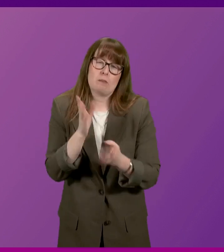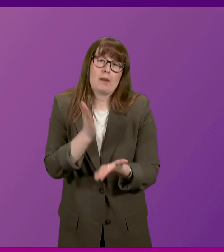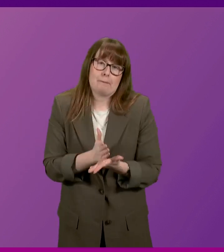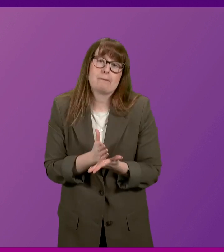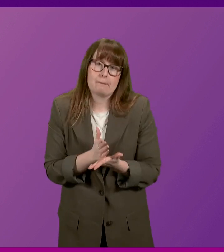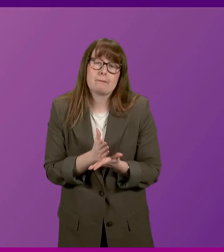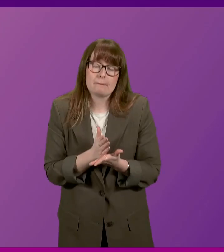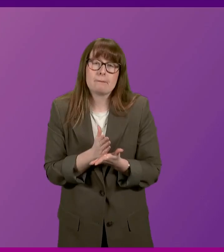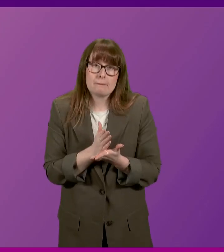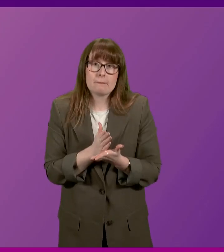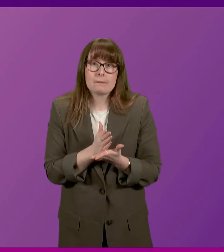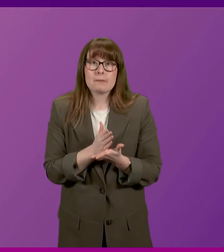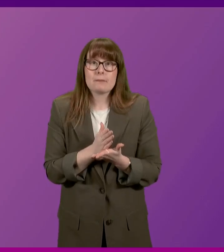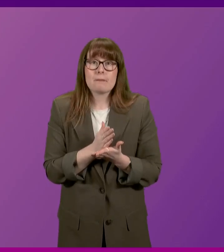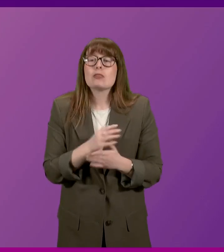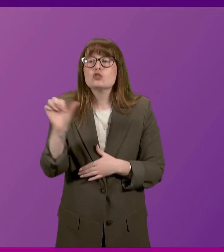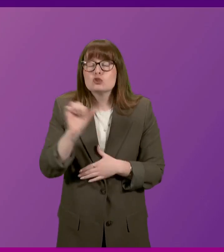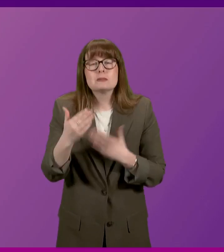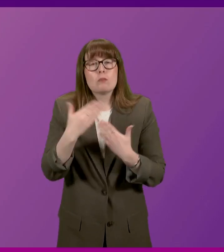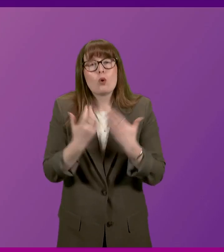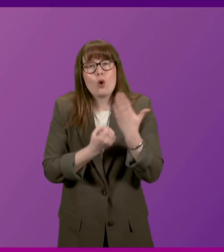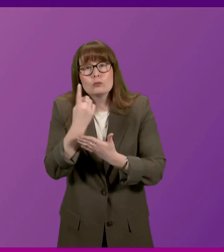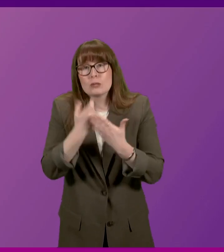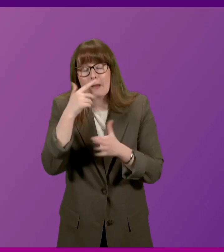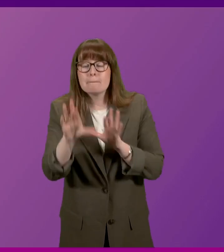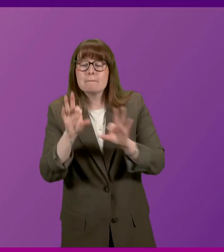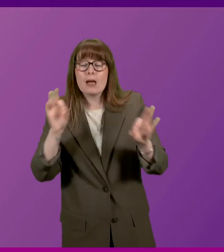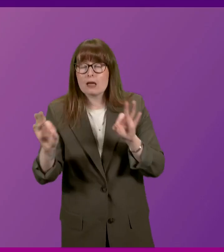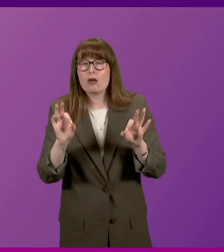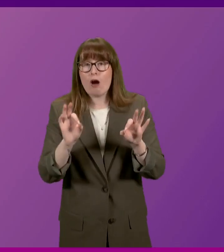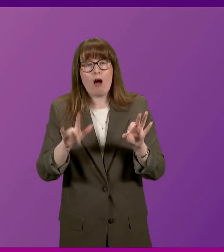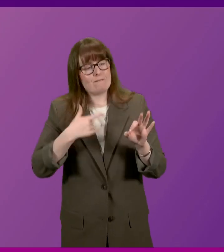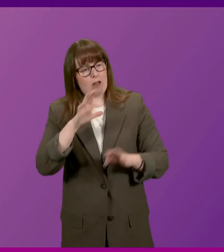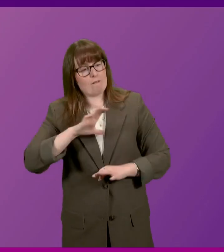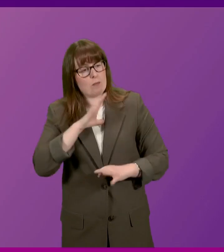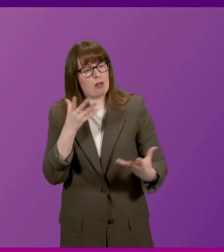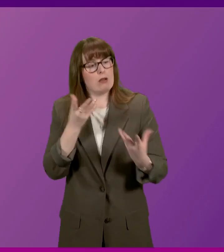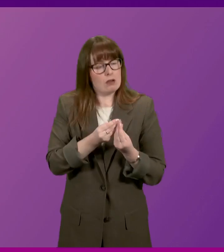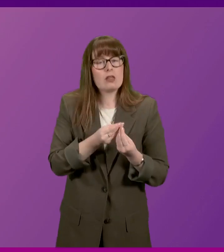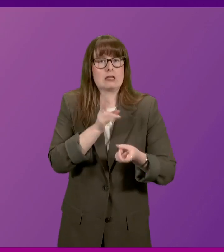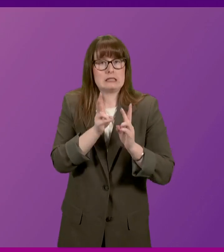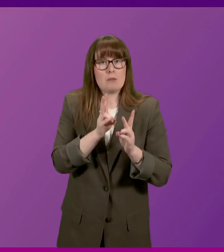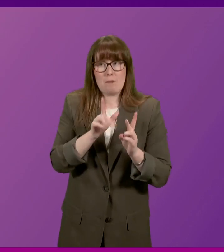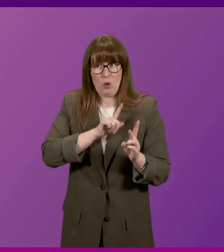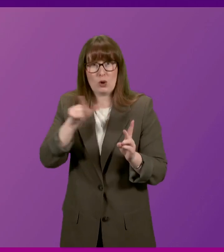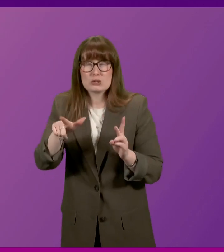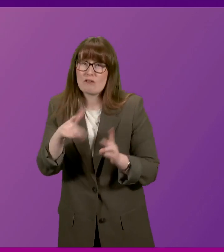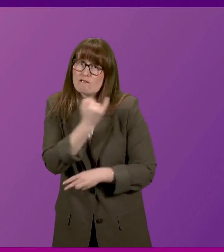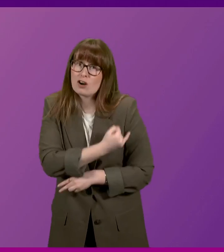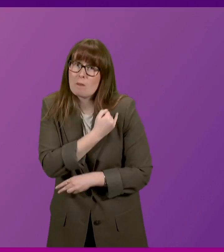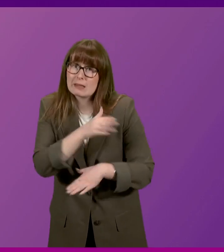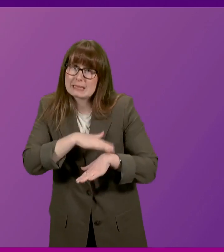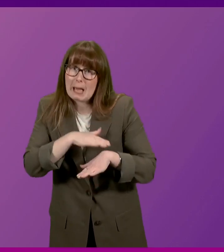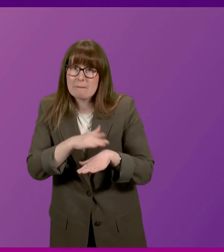there should be the opportunity to select interpreters that they're familiar with because they're already feeling vulnerable, and to think about the gender of